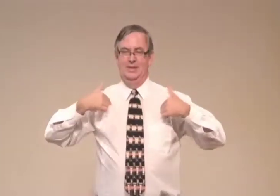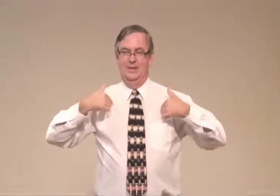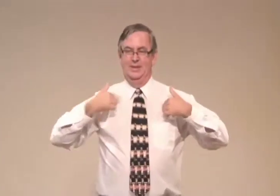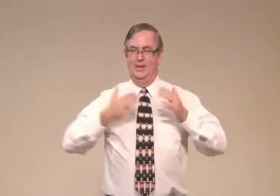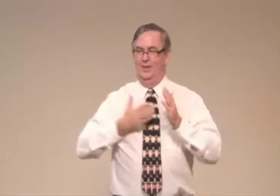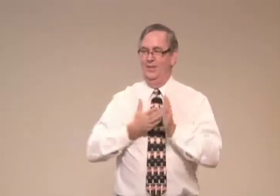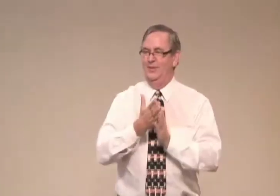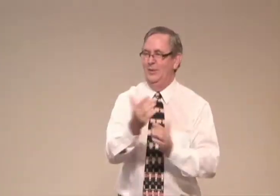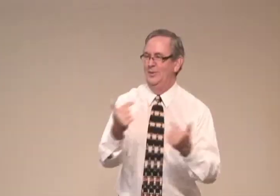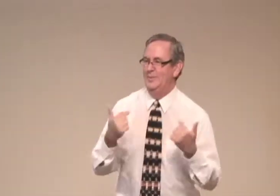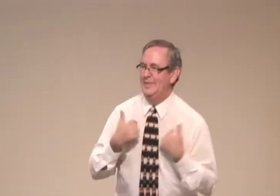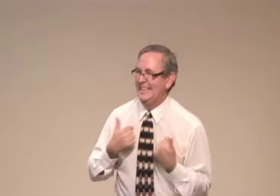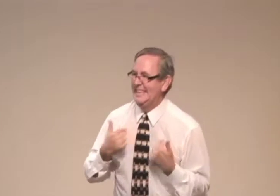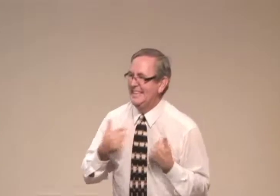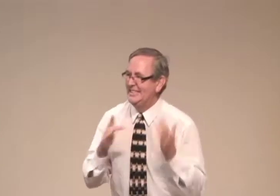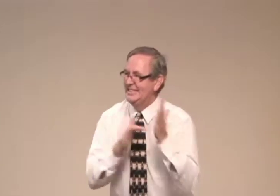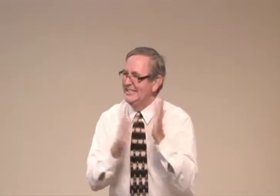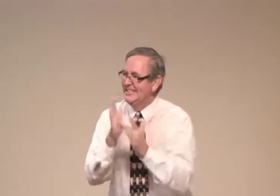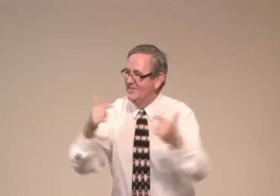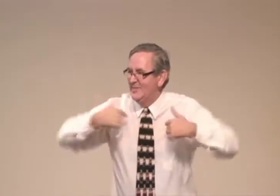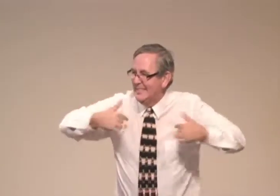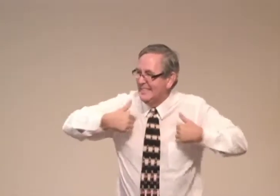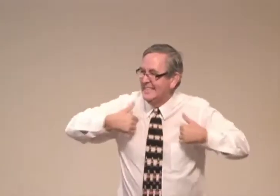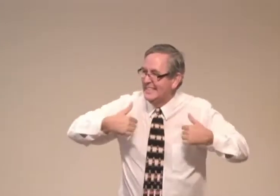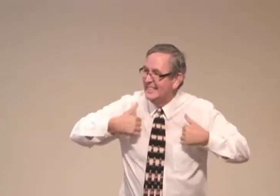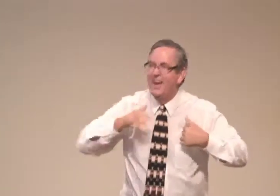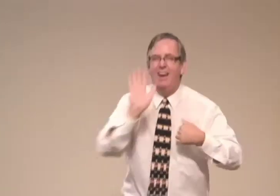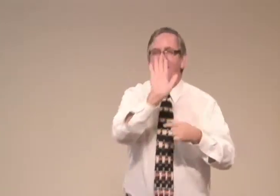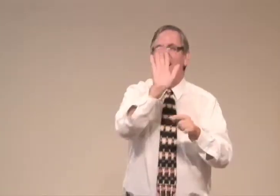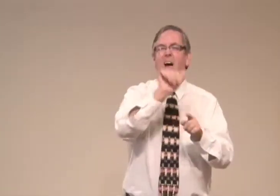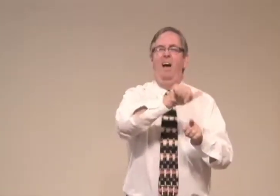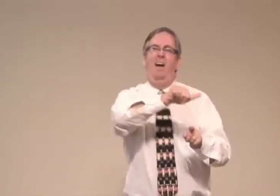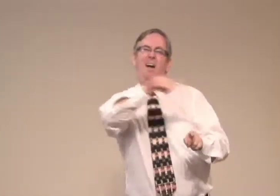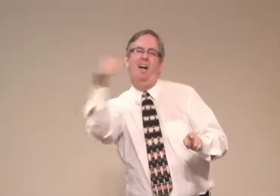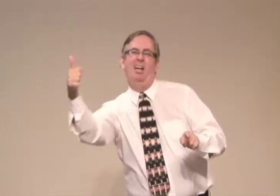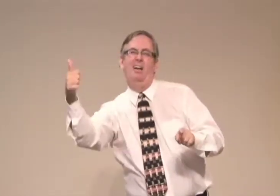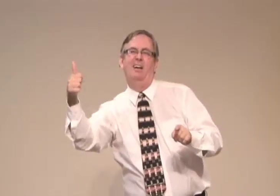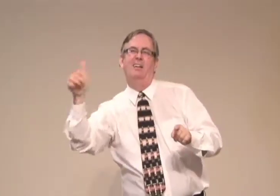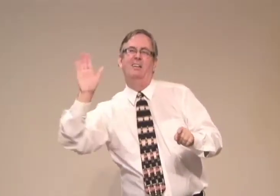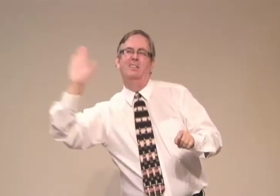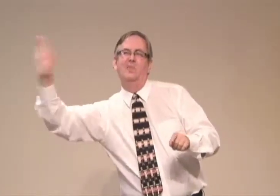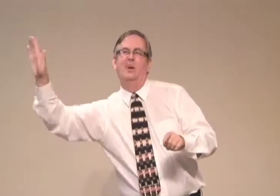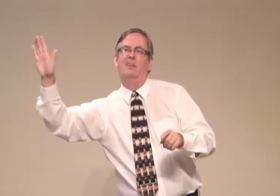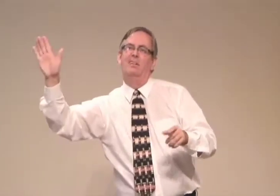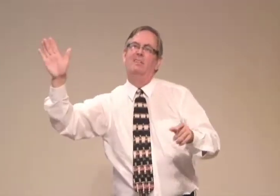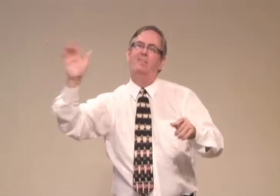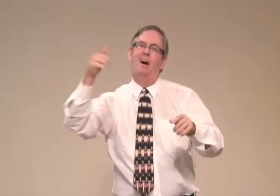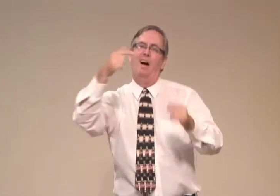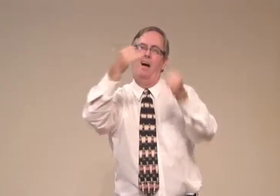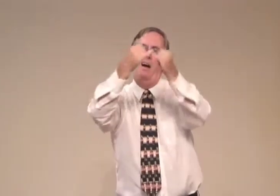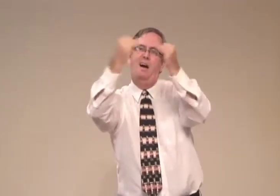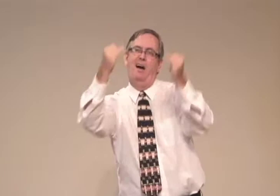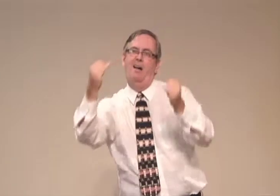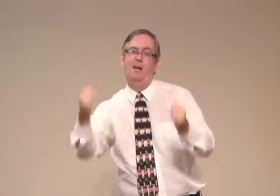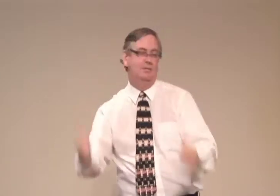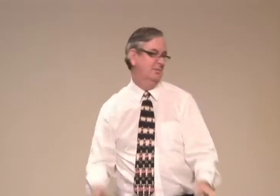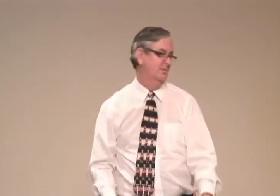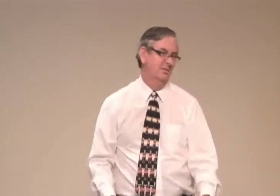Jesus said I am the way you get there through me it's through me there is no other way